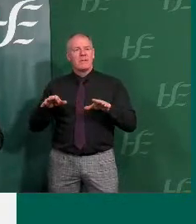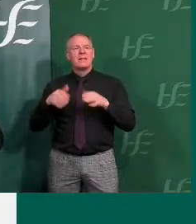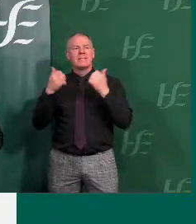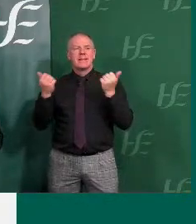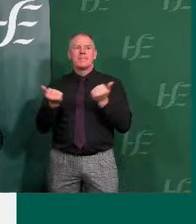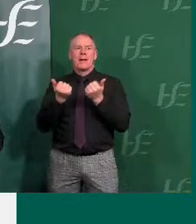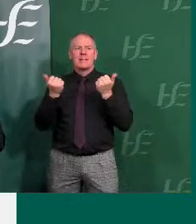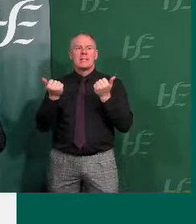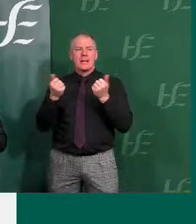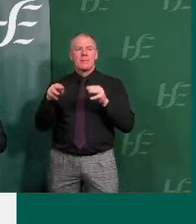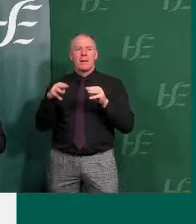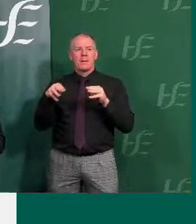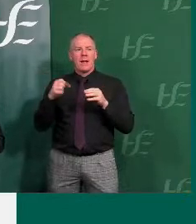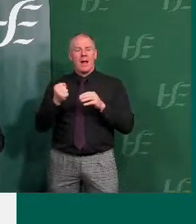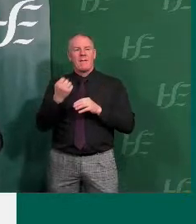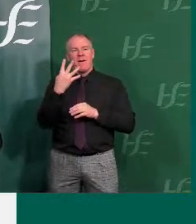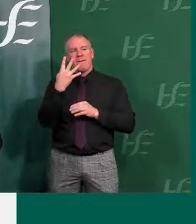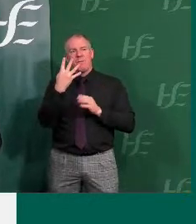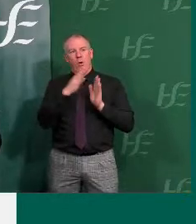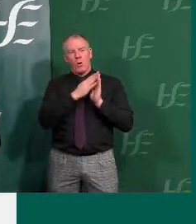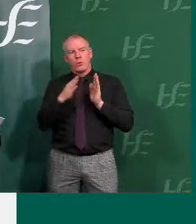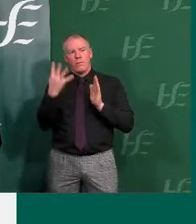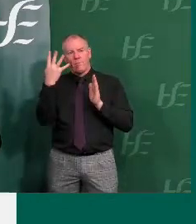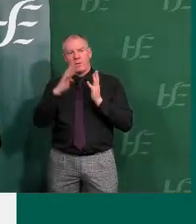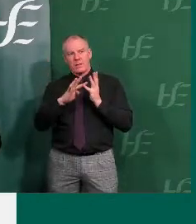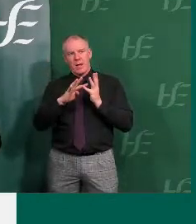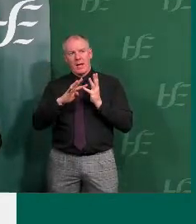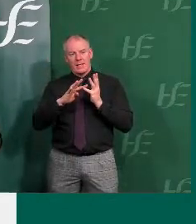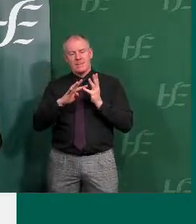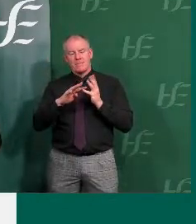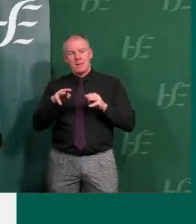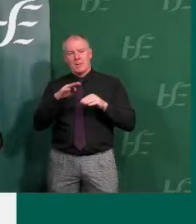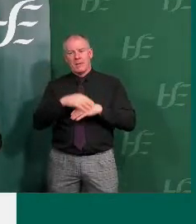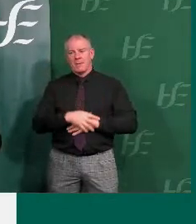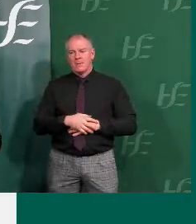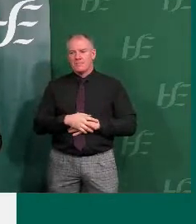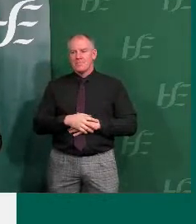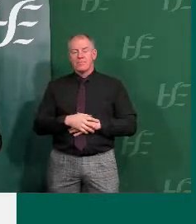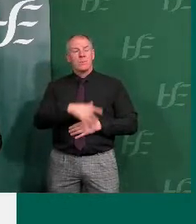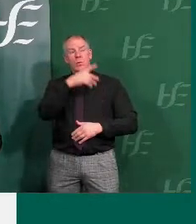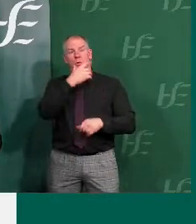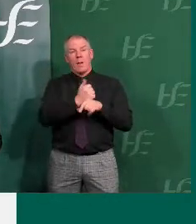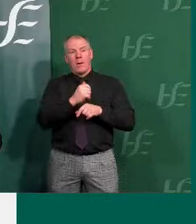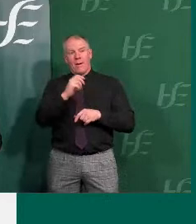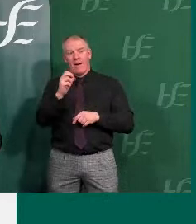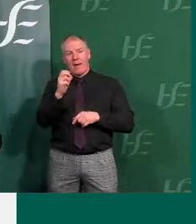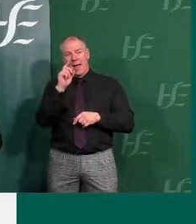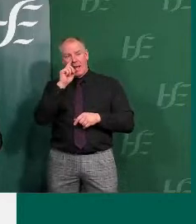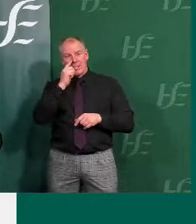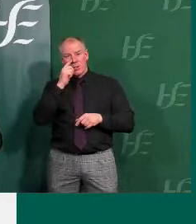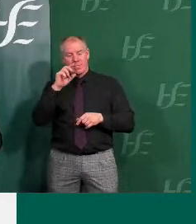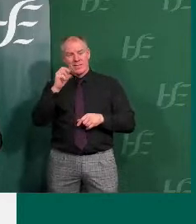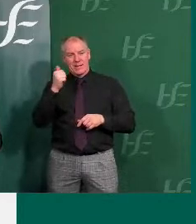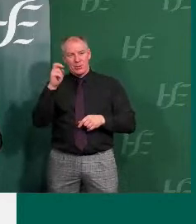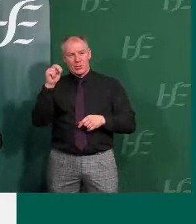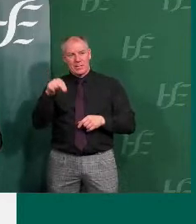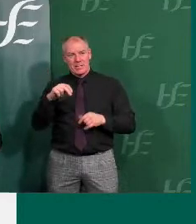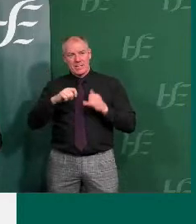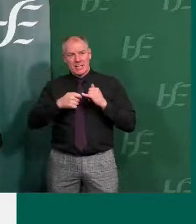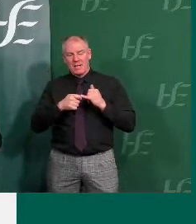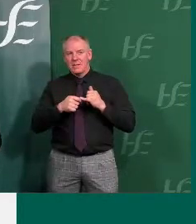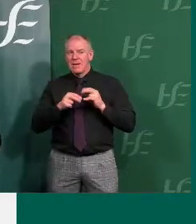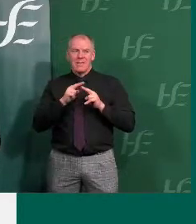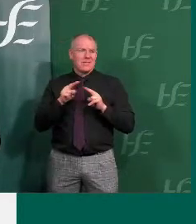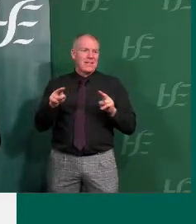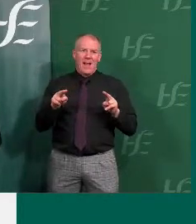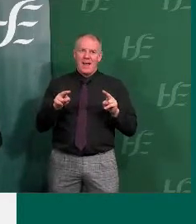symptomatic 4 to 49-year-olds. I should say in terms of antigen tests, and you know this, but this is not an infinite